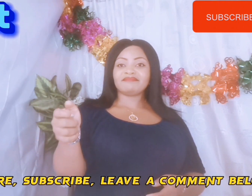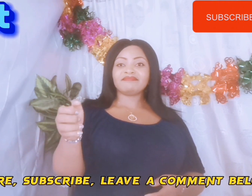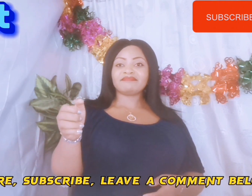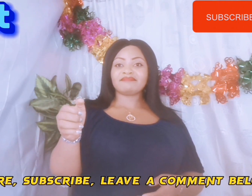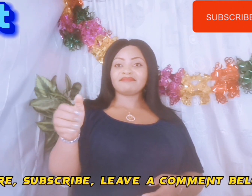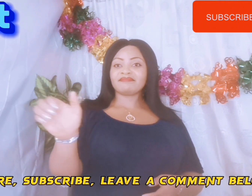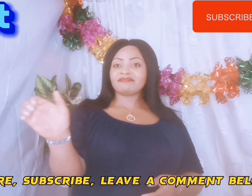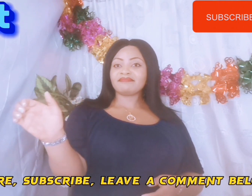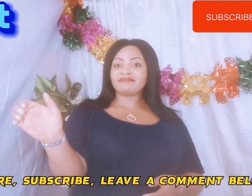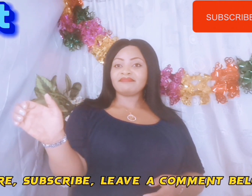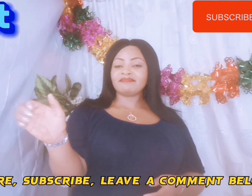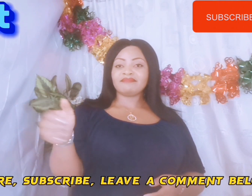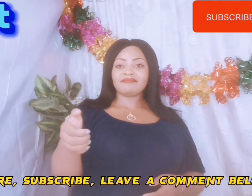Give us this.